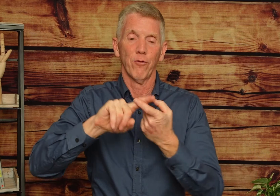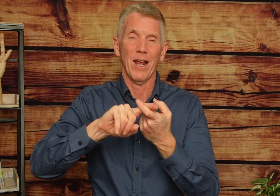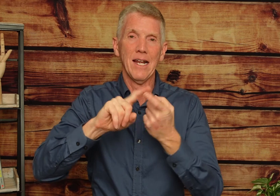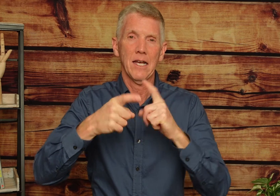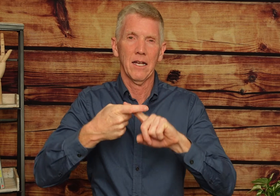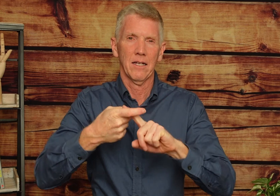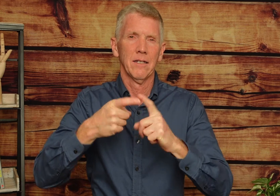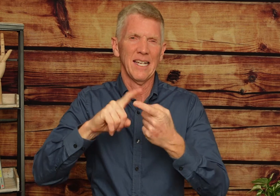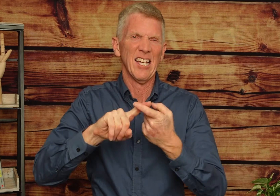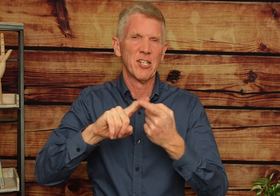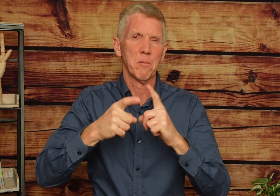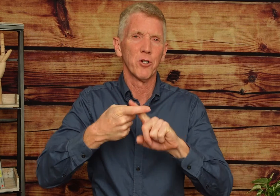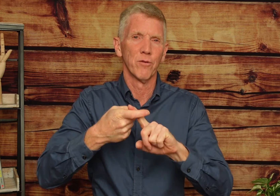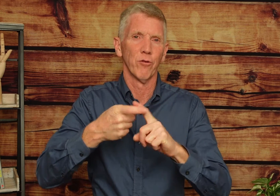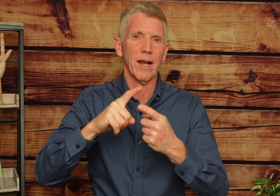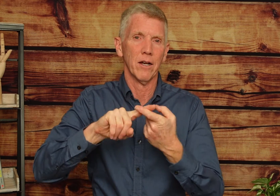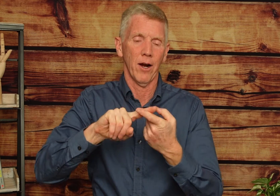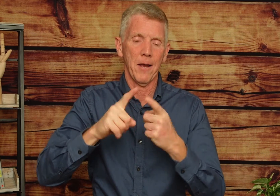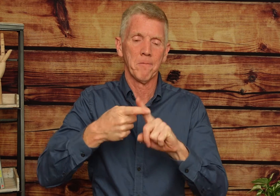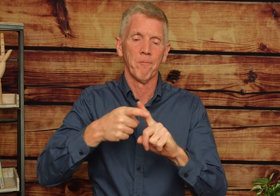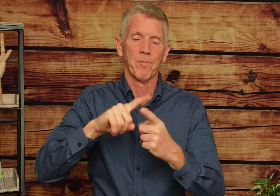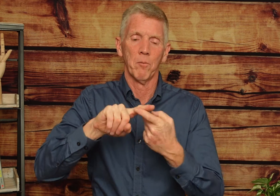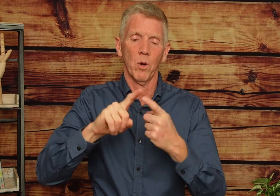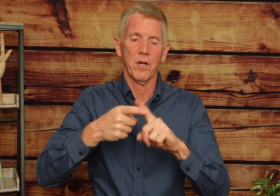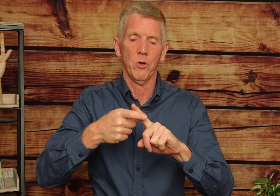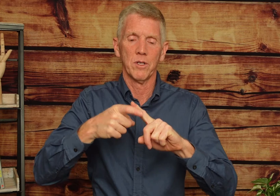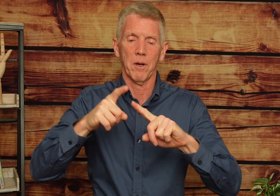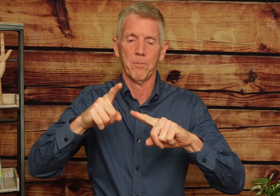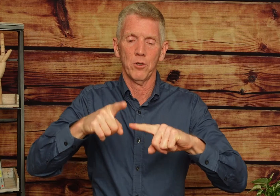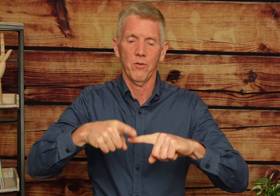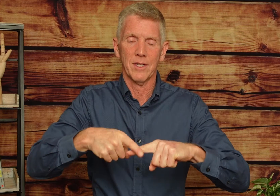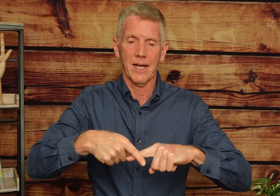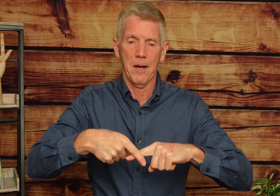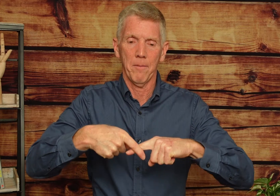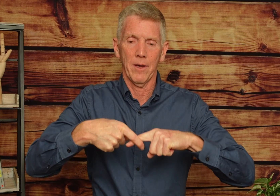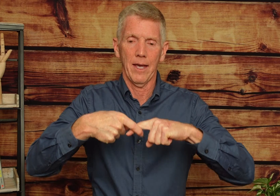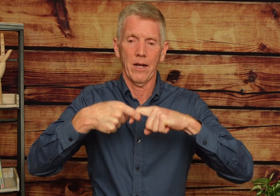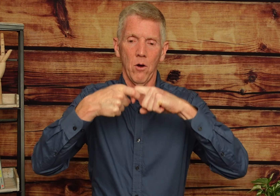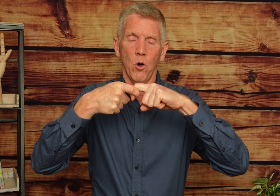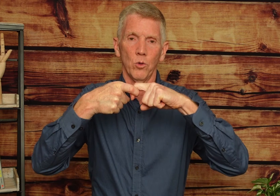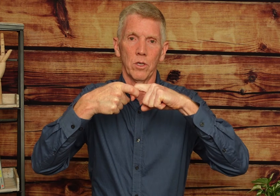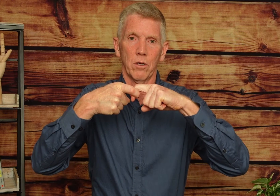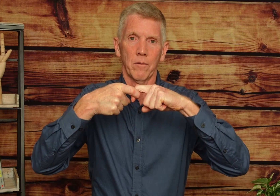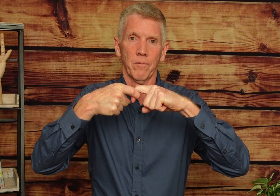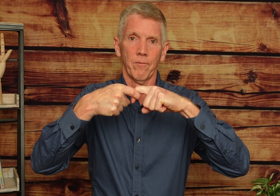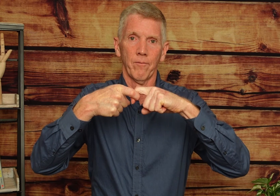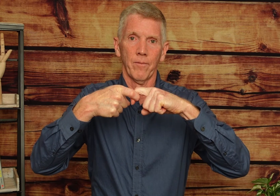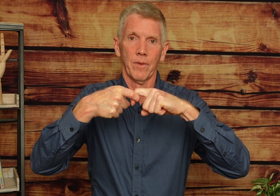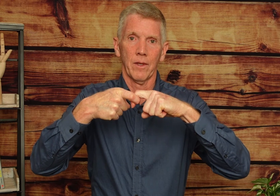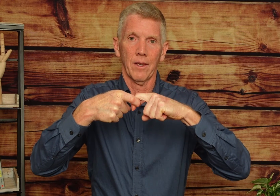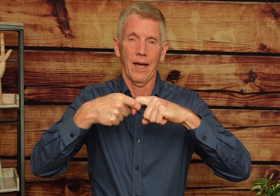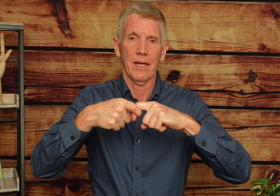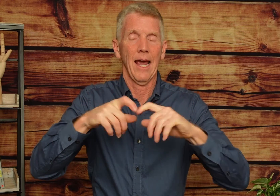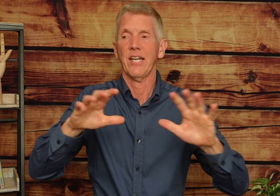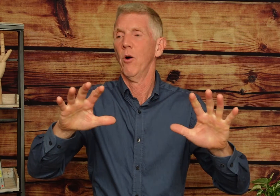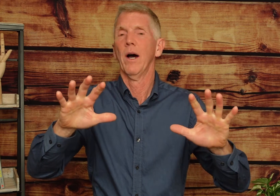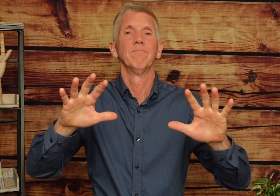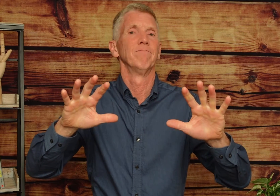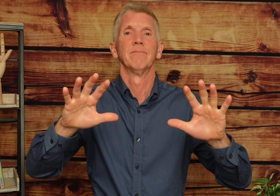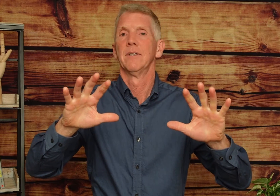correlation. Think of friend. It's similar to friend, all right? But what I'm going to do is I'm going to pull this up and hold. Okay, hey, you know what? Let's